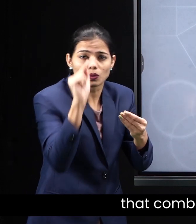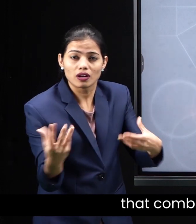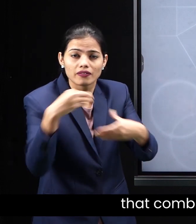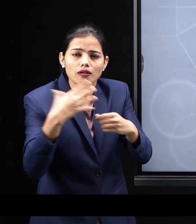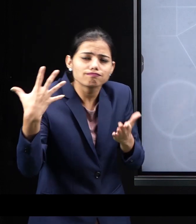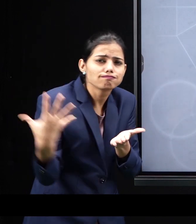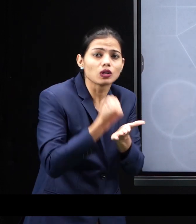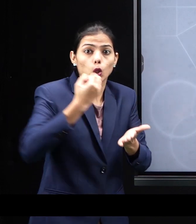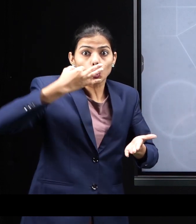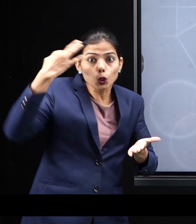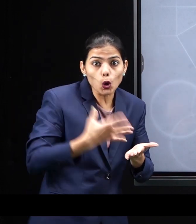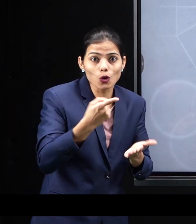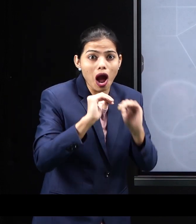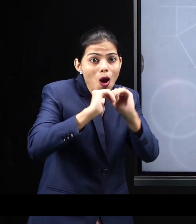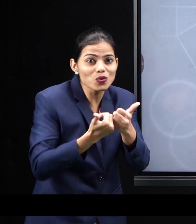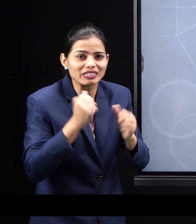set. How can we do this?